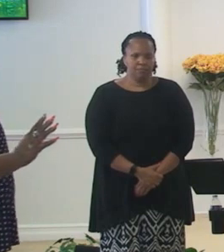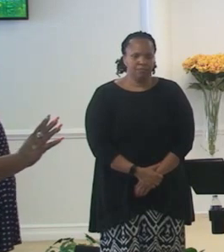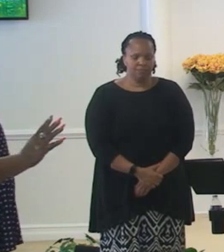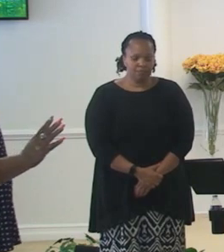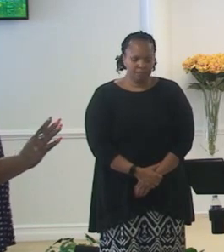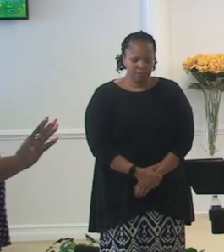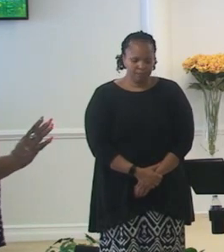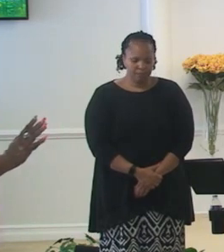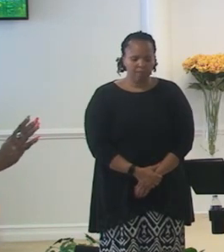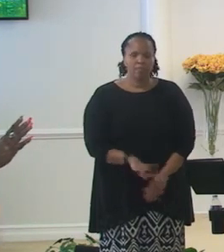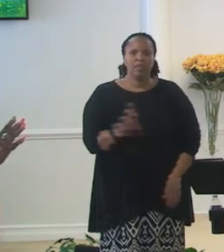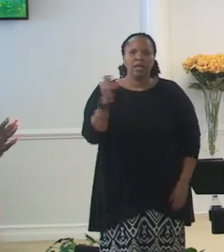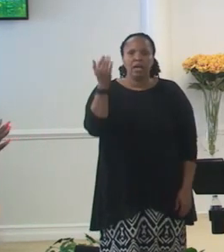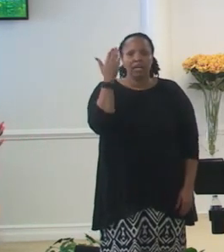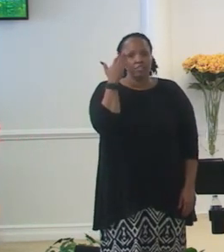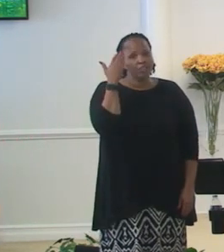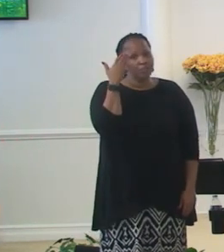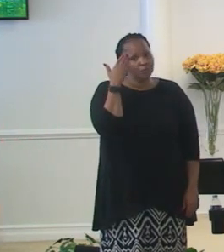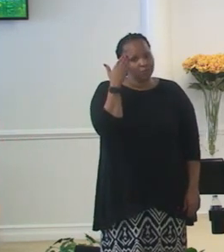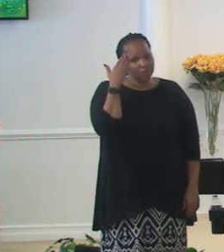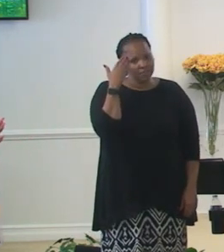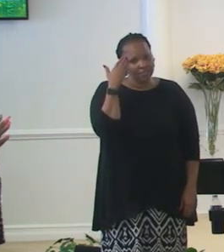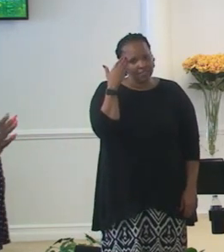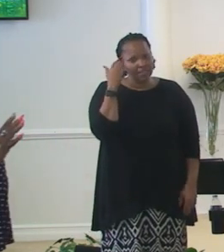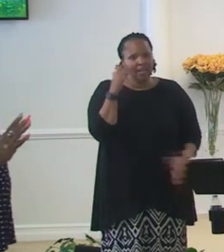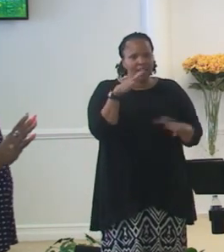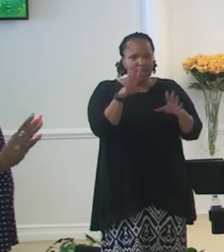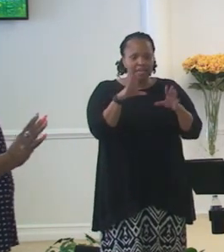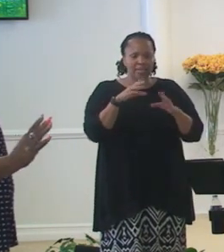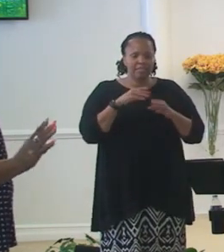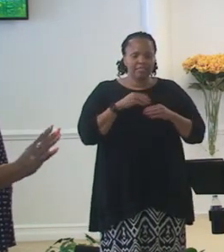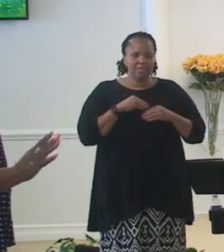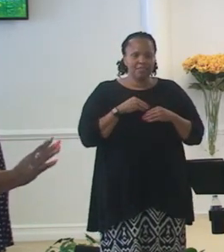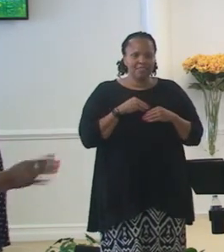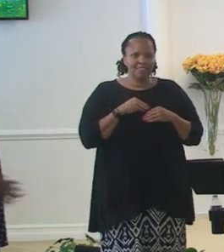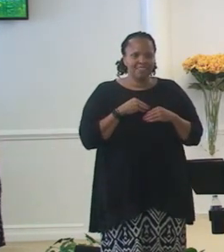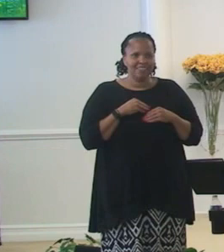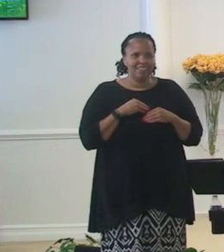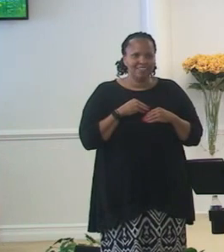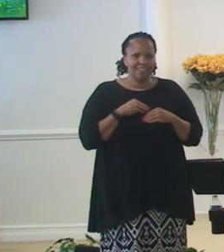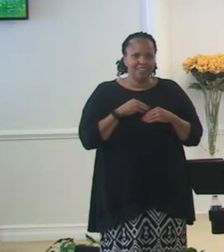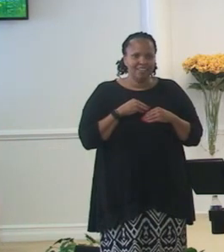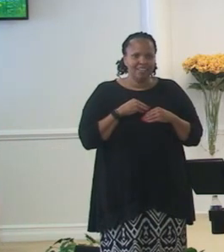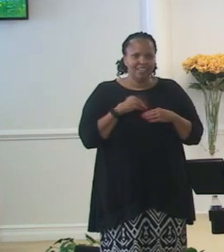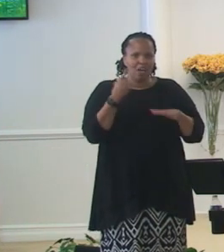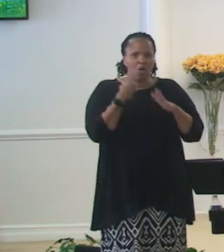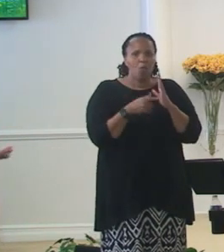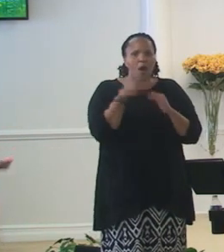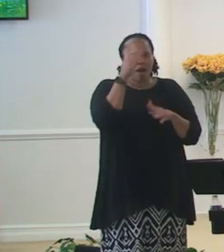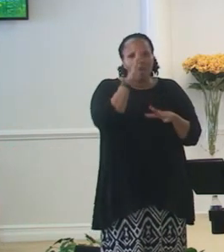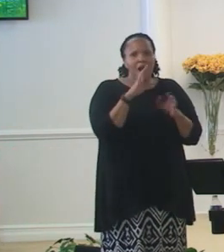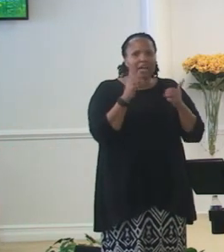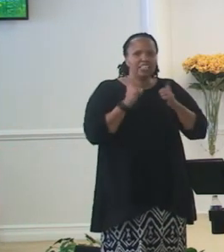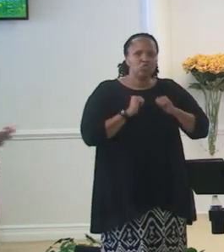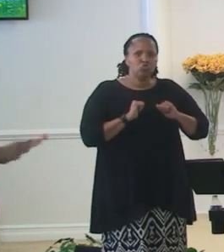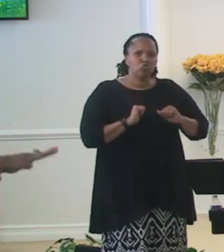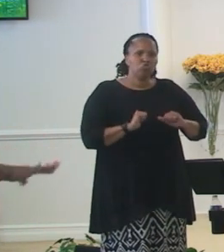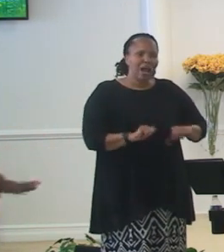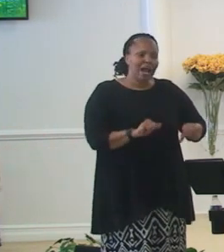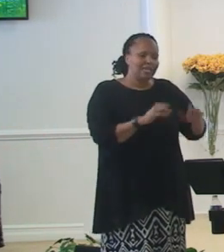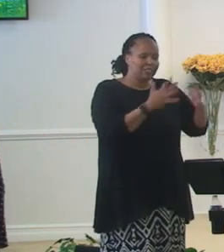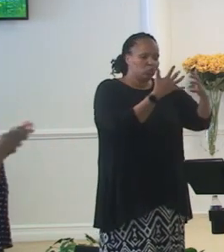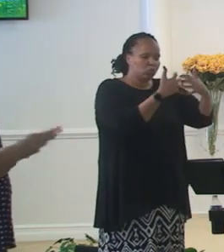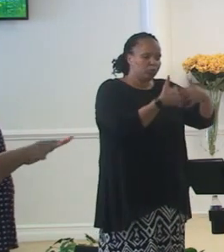Just recognize and embrace what God is trying to break down.